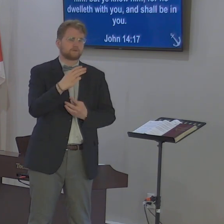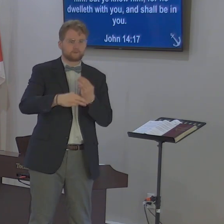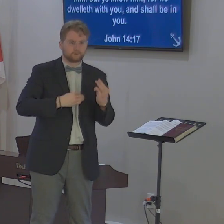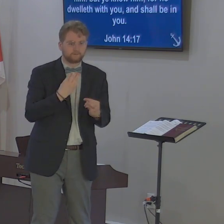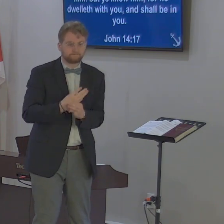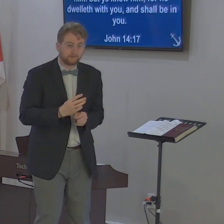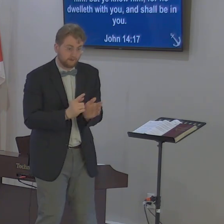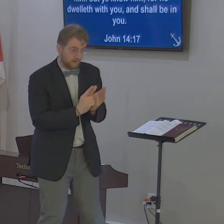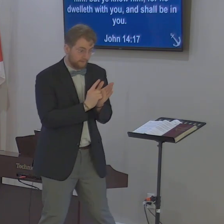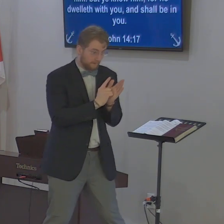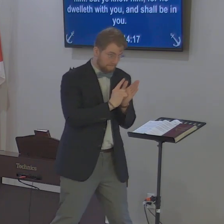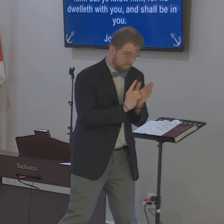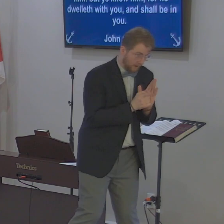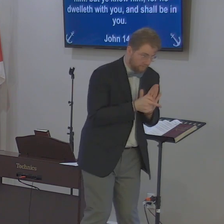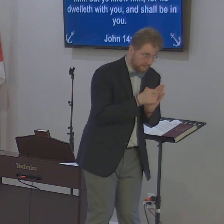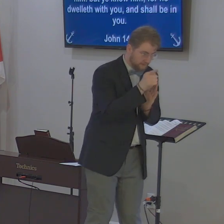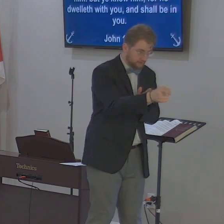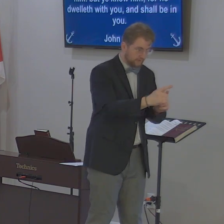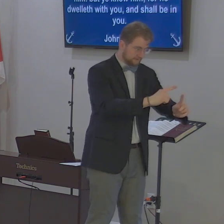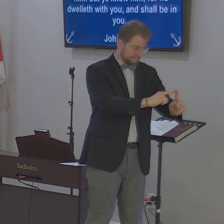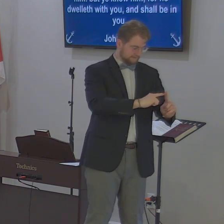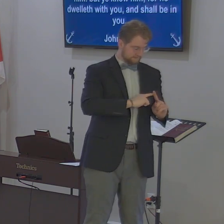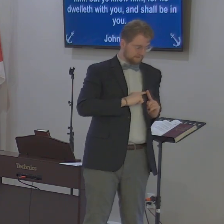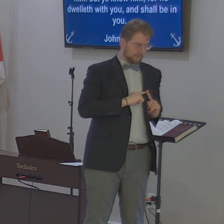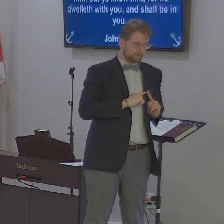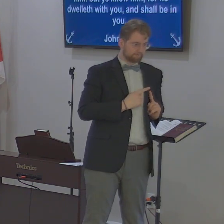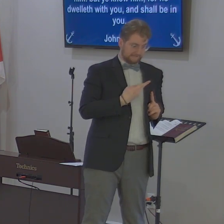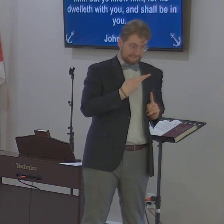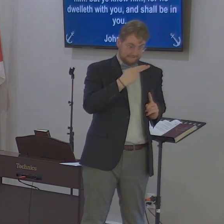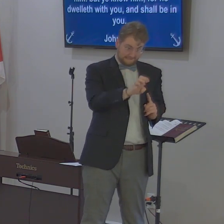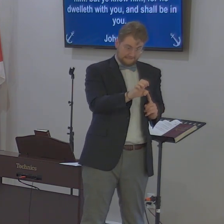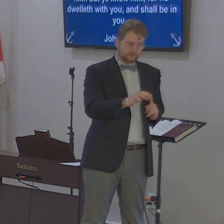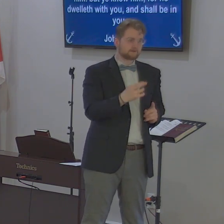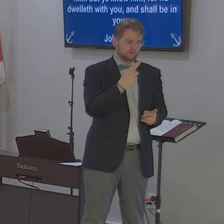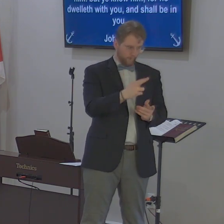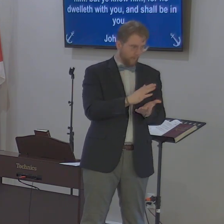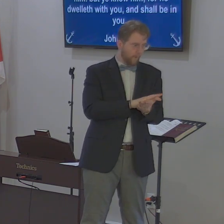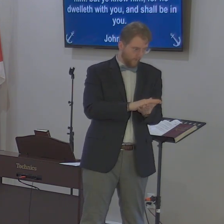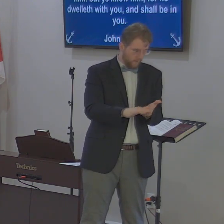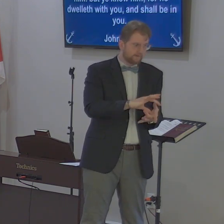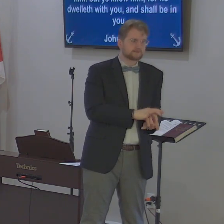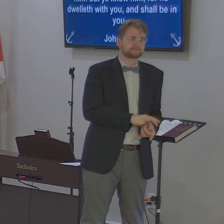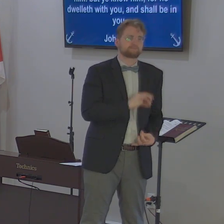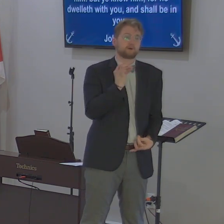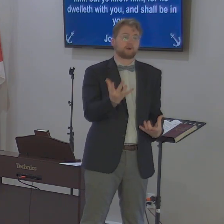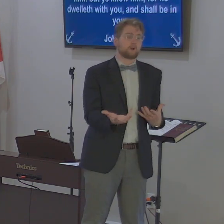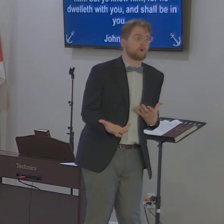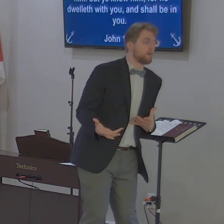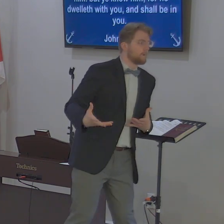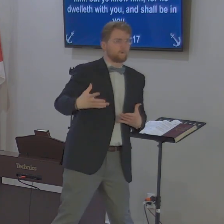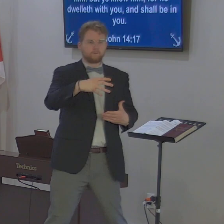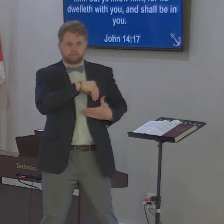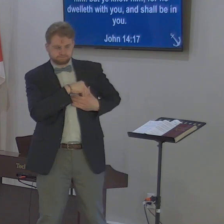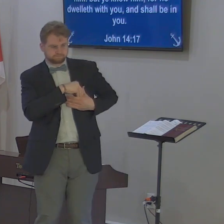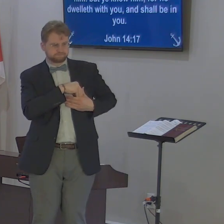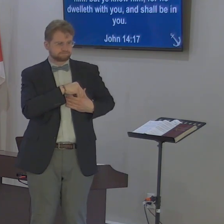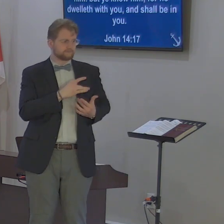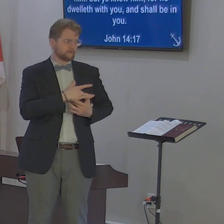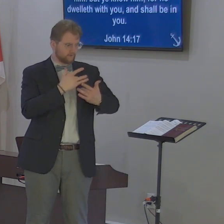moment you believe, he, the Holy Spirit of God, comes into your heart and indwells you.